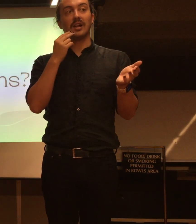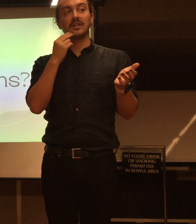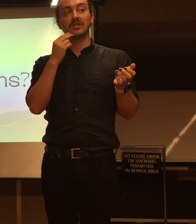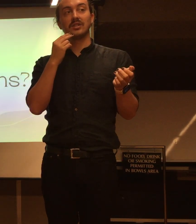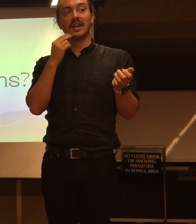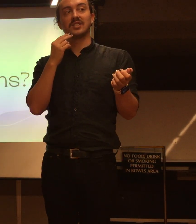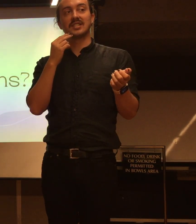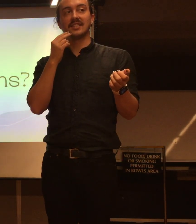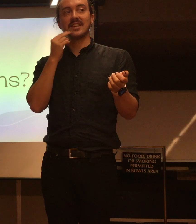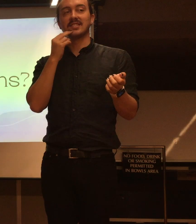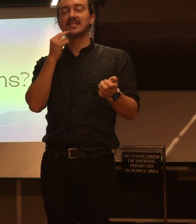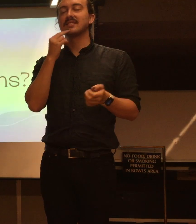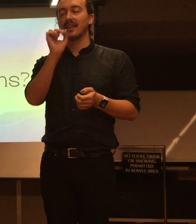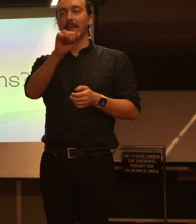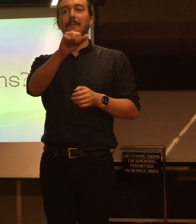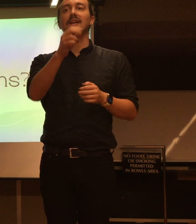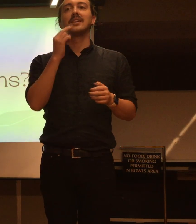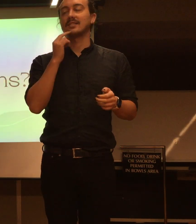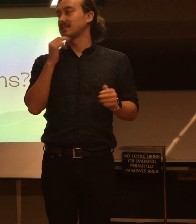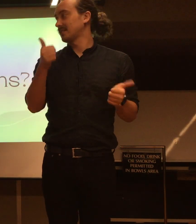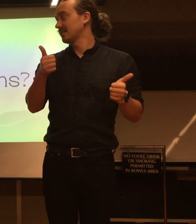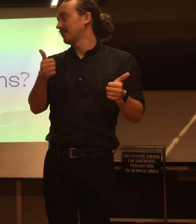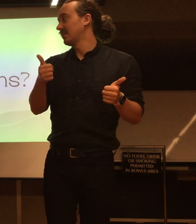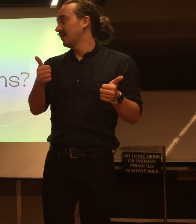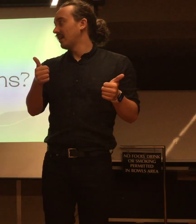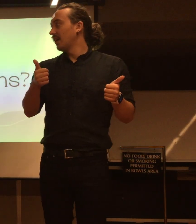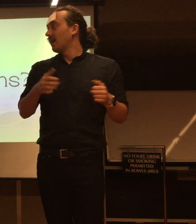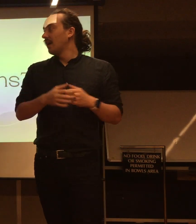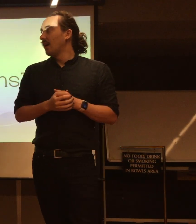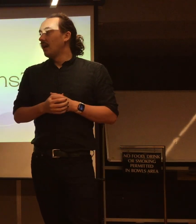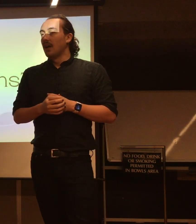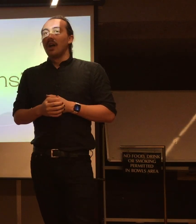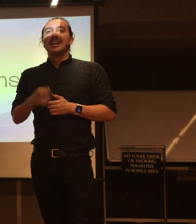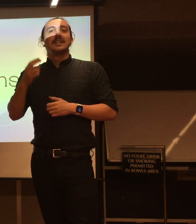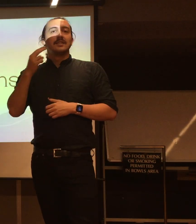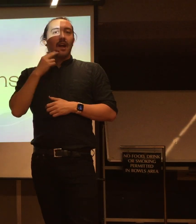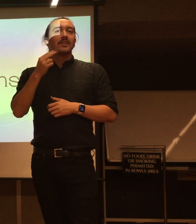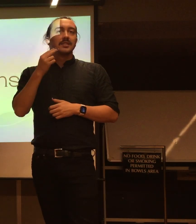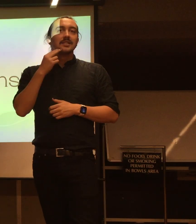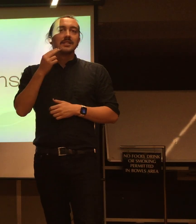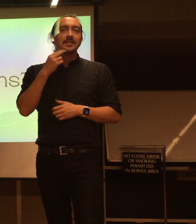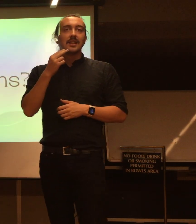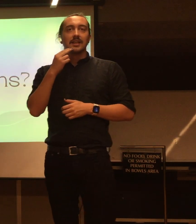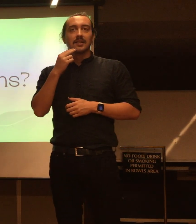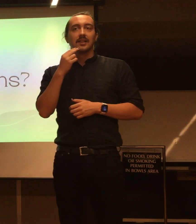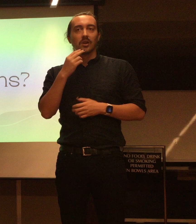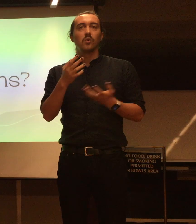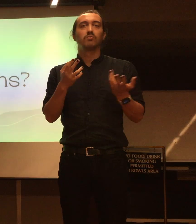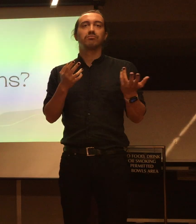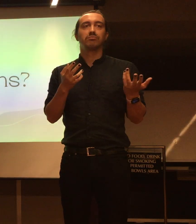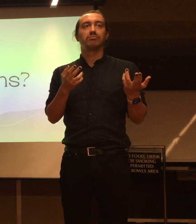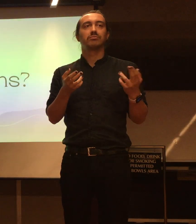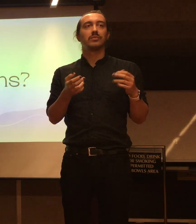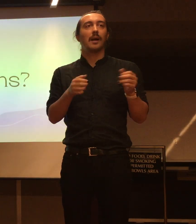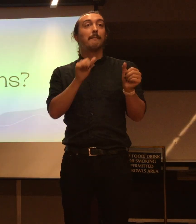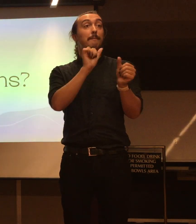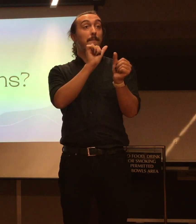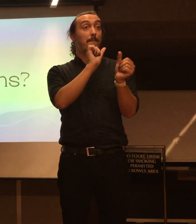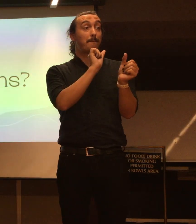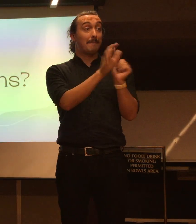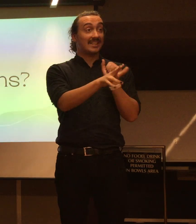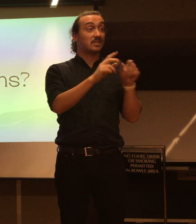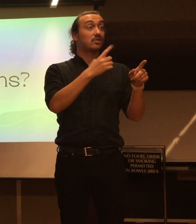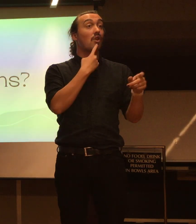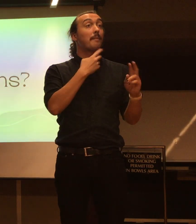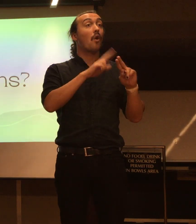No. Just nuts. Yeah, just nuts. Yeah. Yeah, so nuts, usually we go for something like almonds